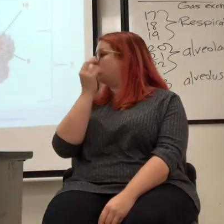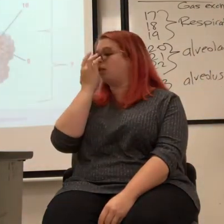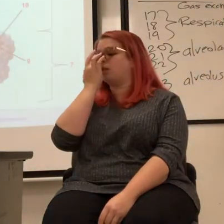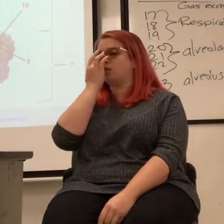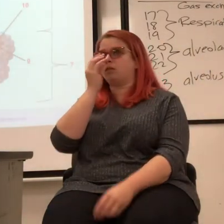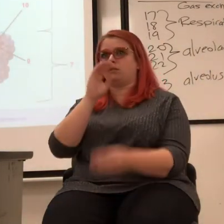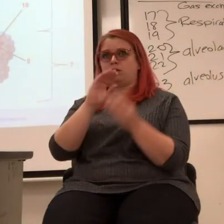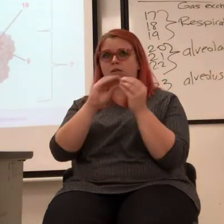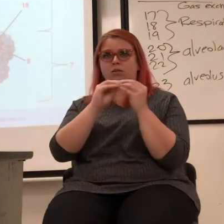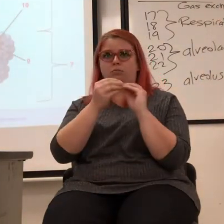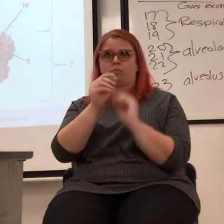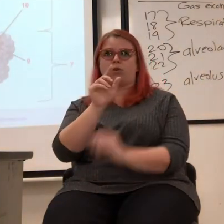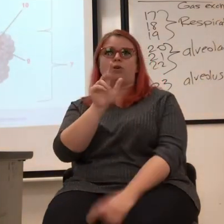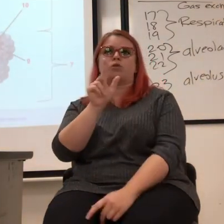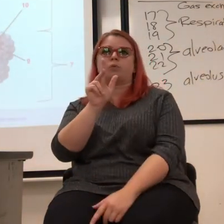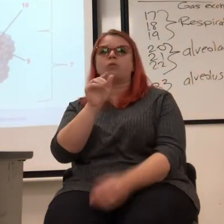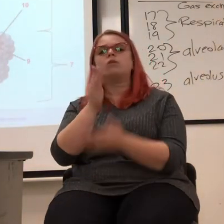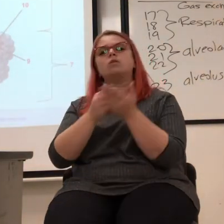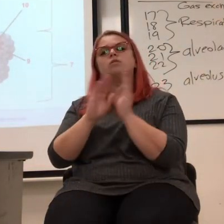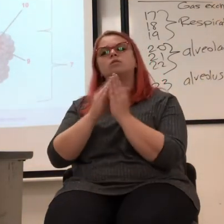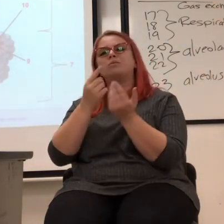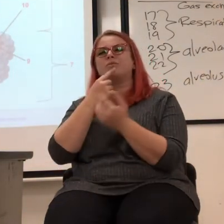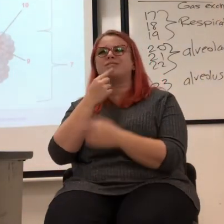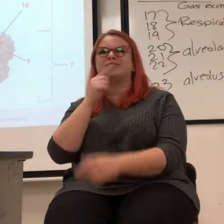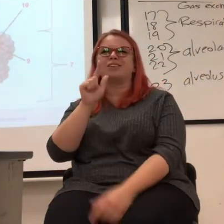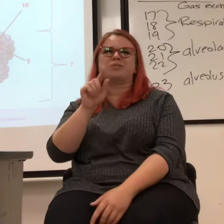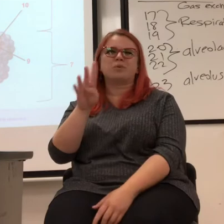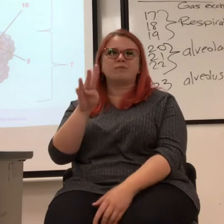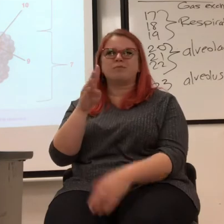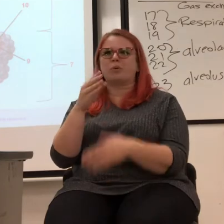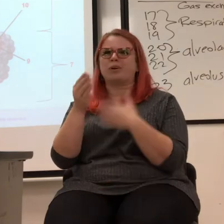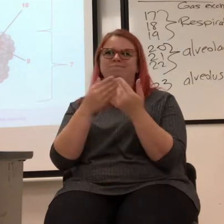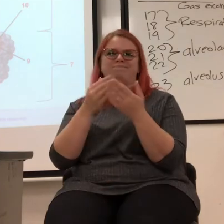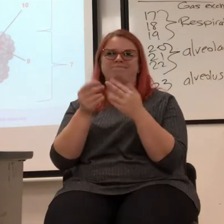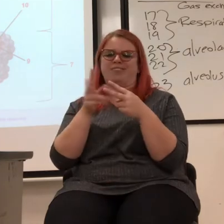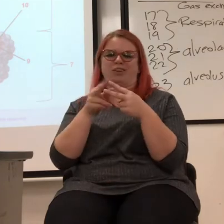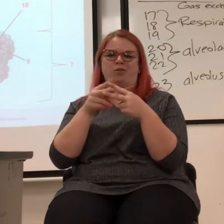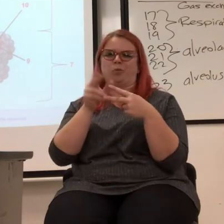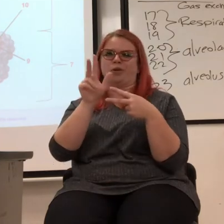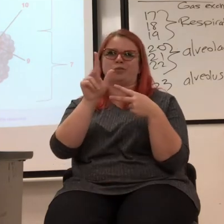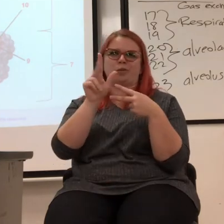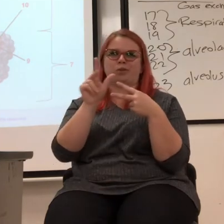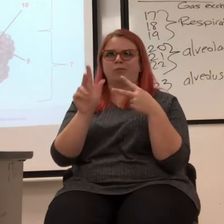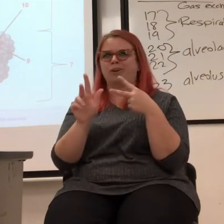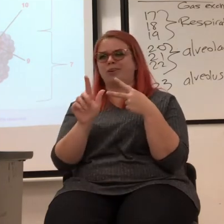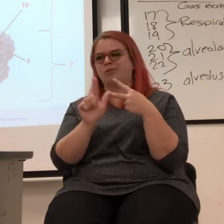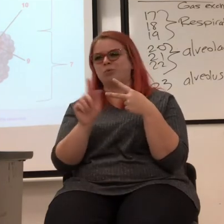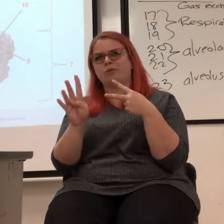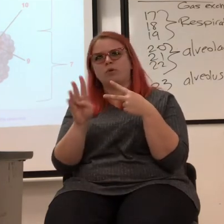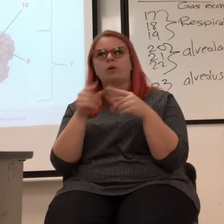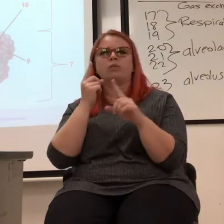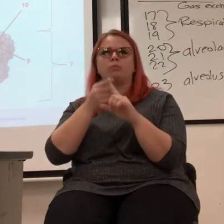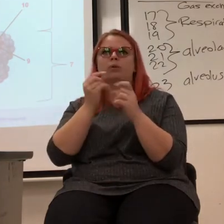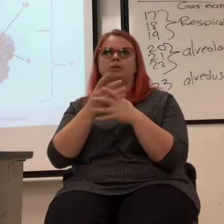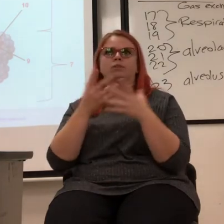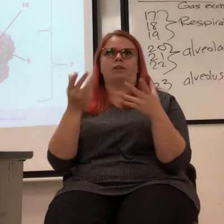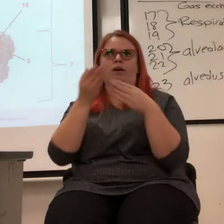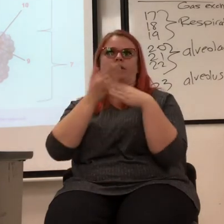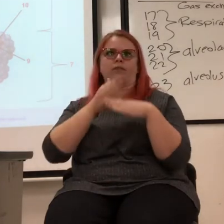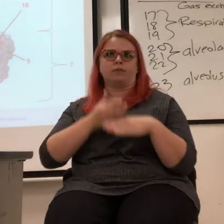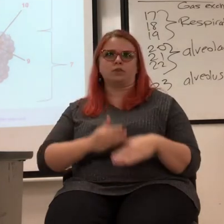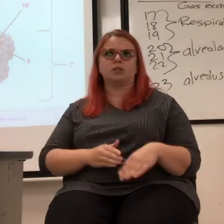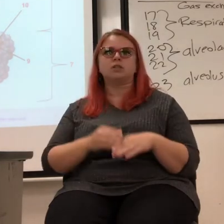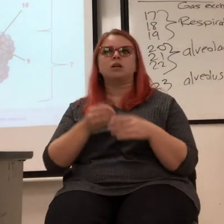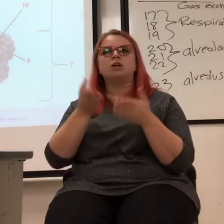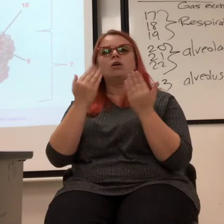23. Some books say it's the 24th division. It's okay. Either one's fine. Point is there's a lot. When you get to the